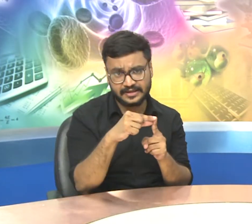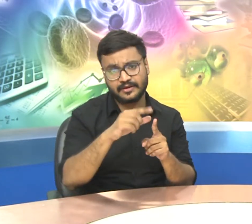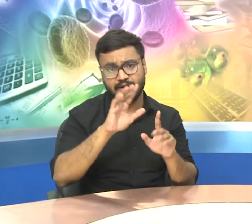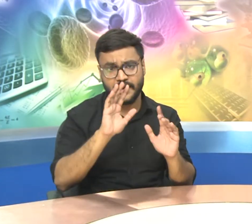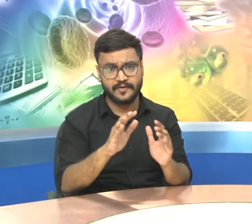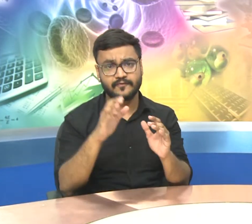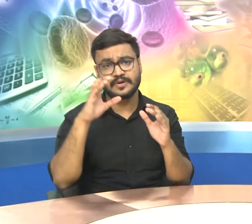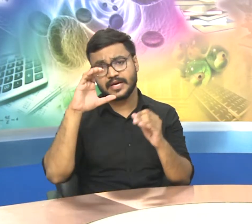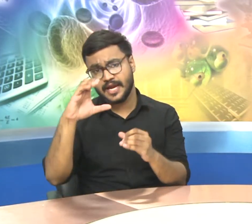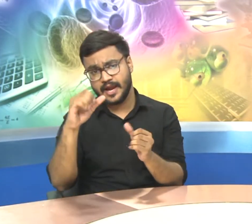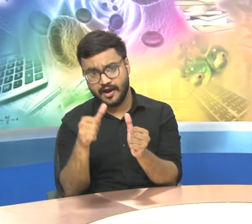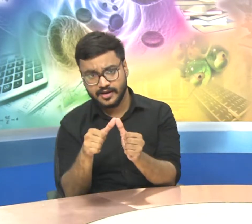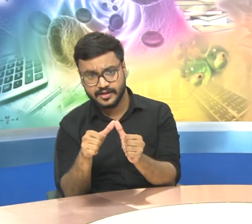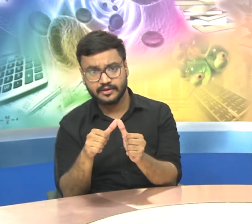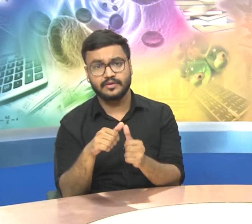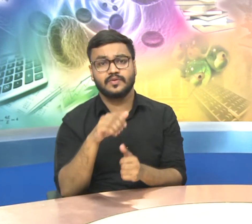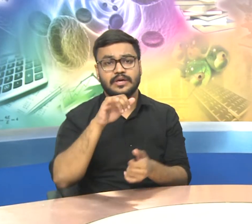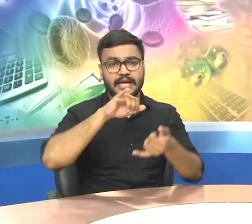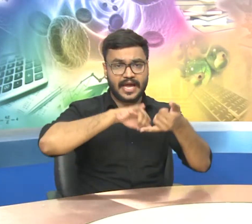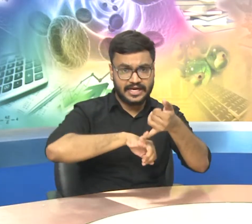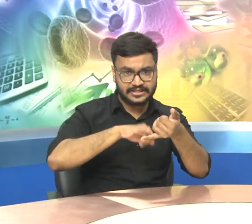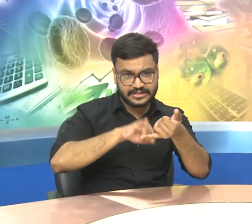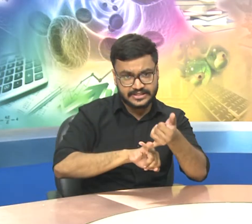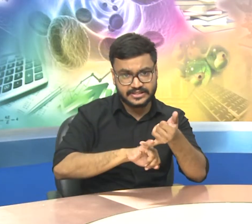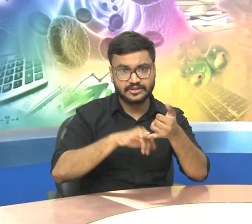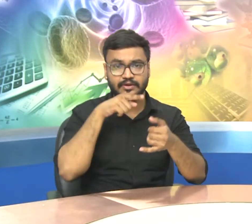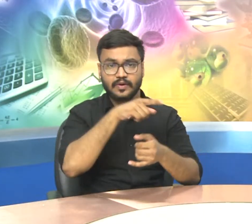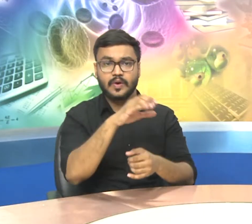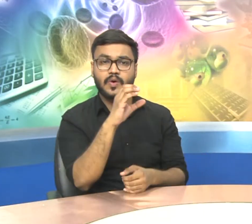phosphorus, calcium, sulfur, etc.